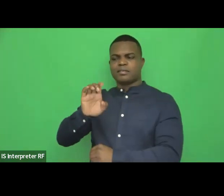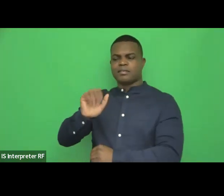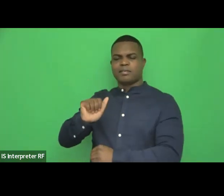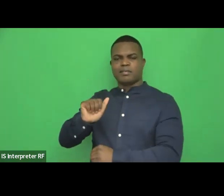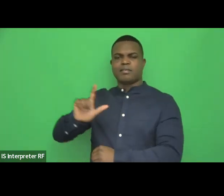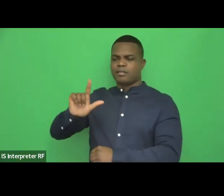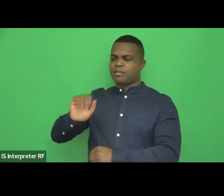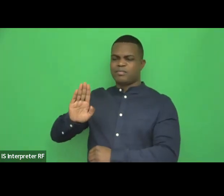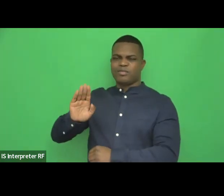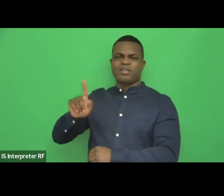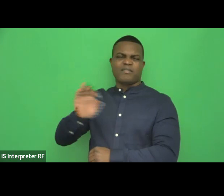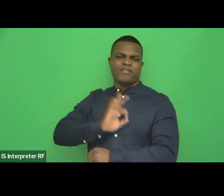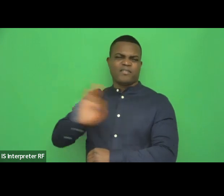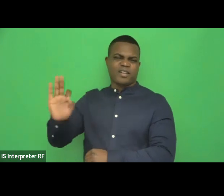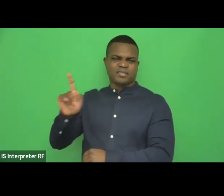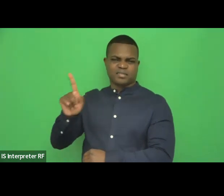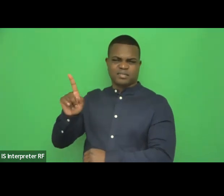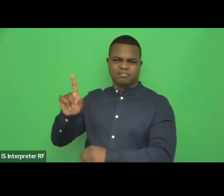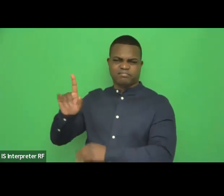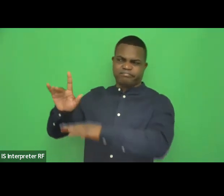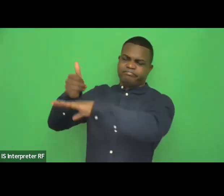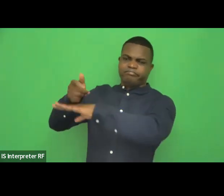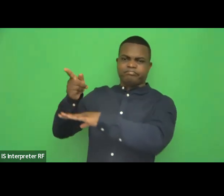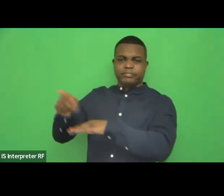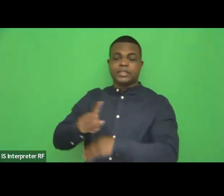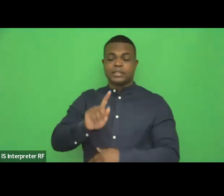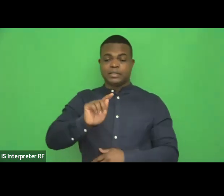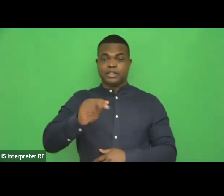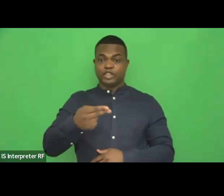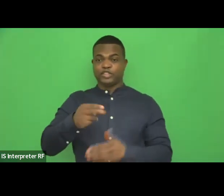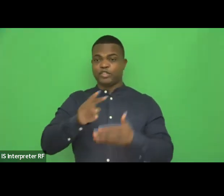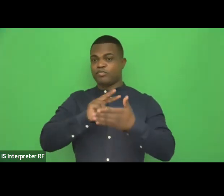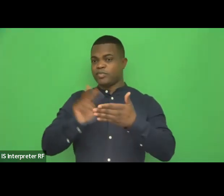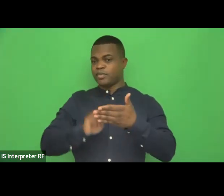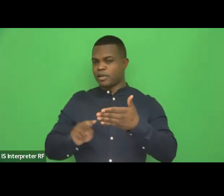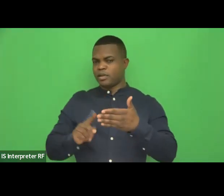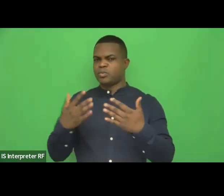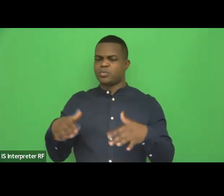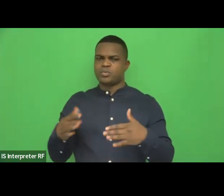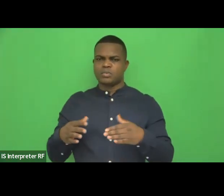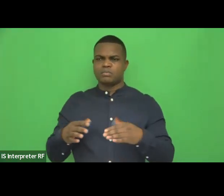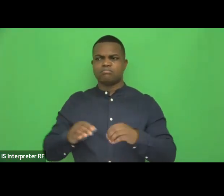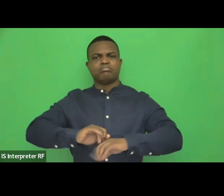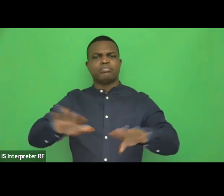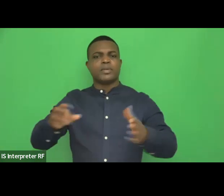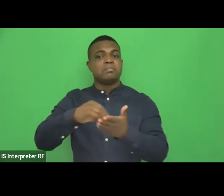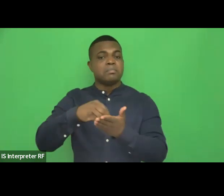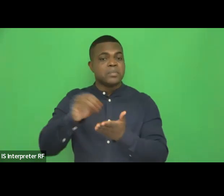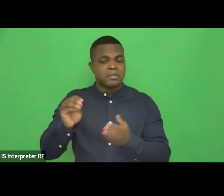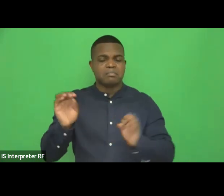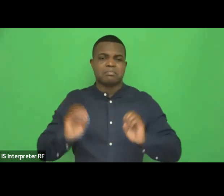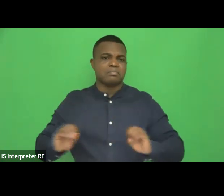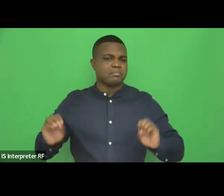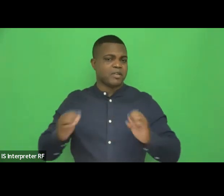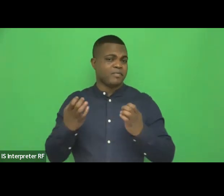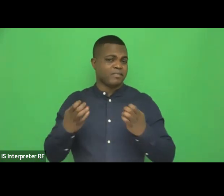and Linux. And then the last one is made entirely by a commercial organization for their own